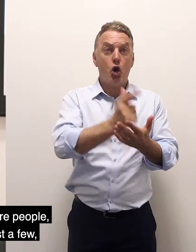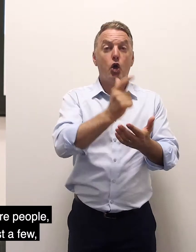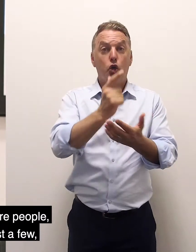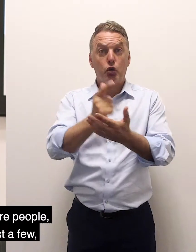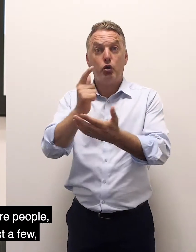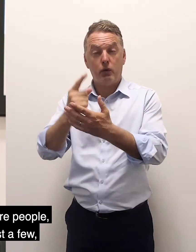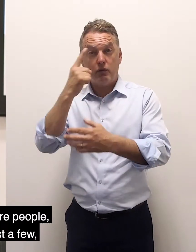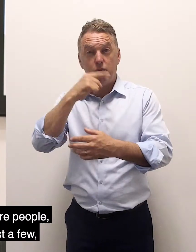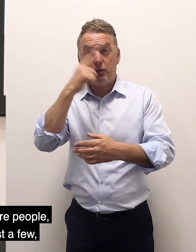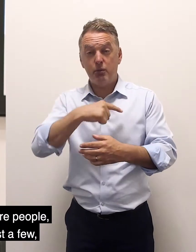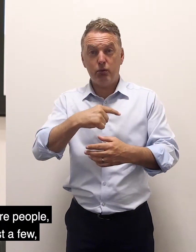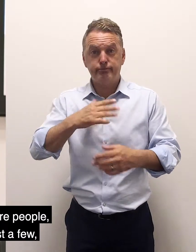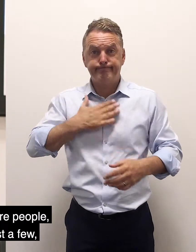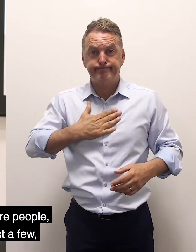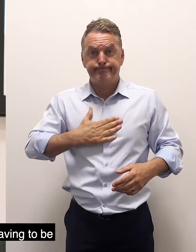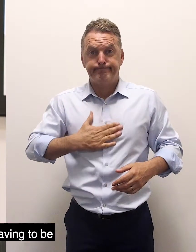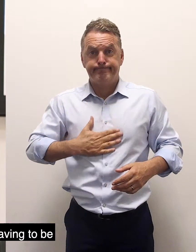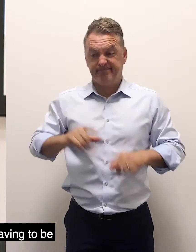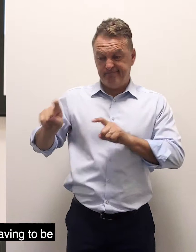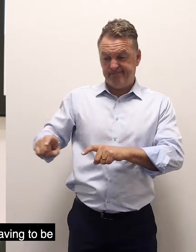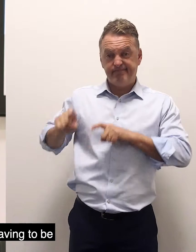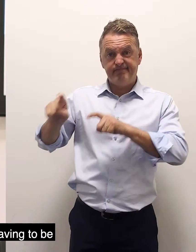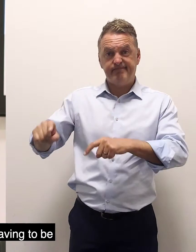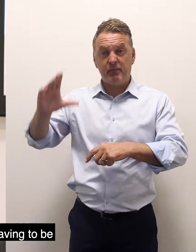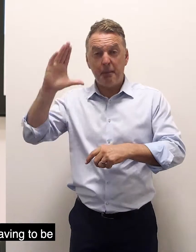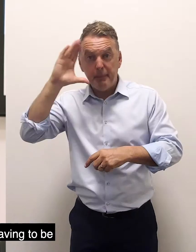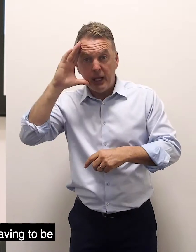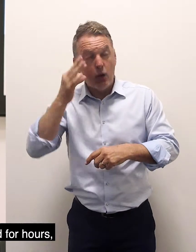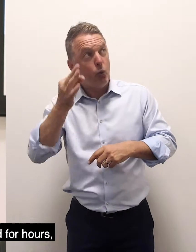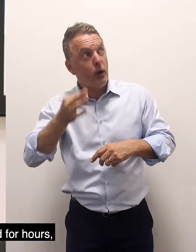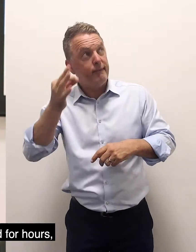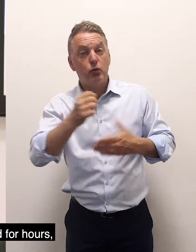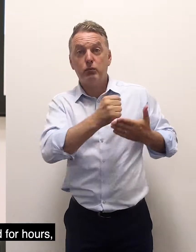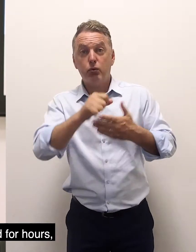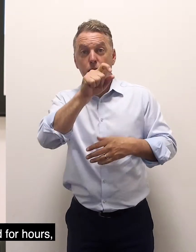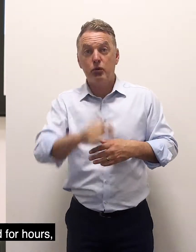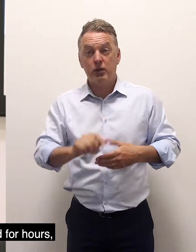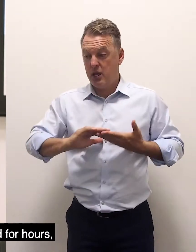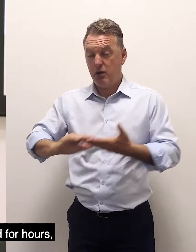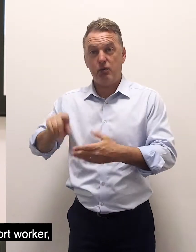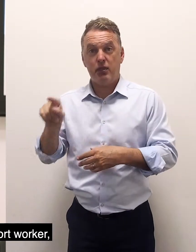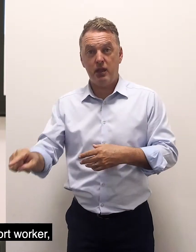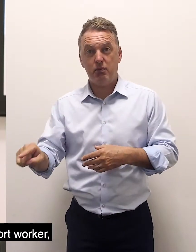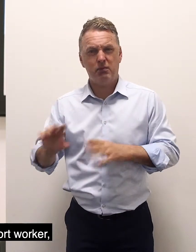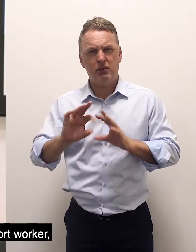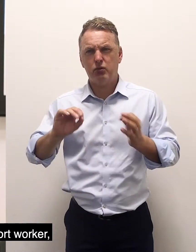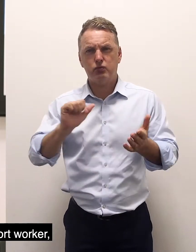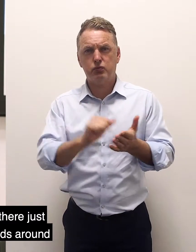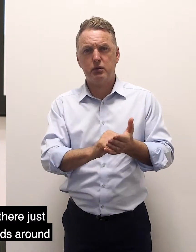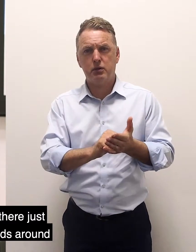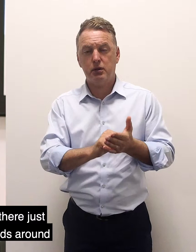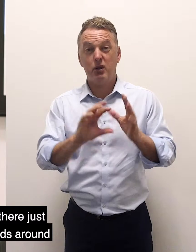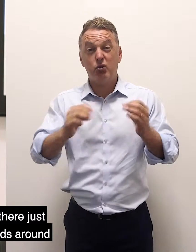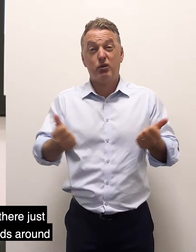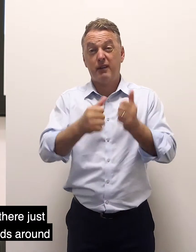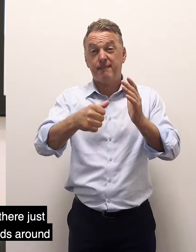there were people, and it wasn't just a few, people were just having to be left stranded in bed for hours waiting for a support